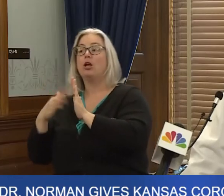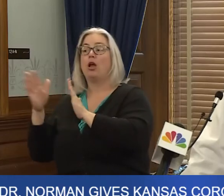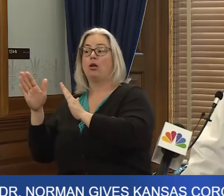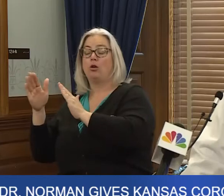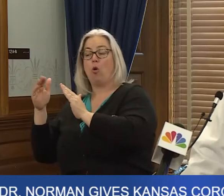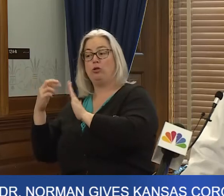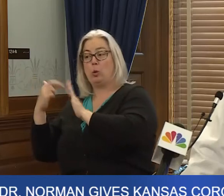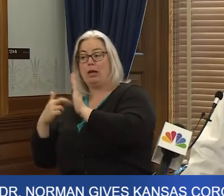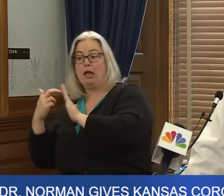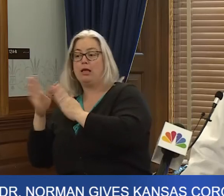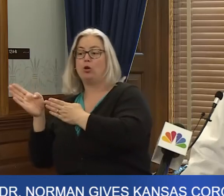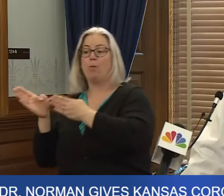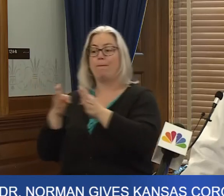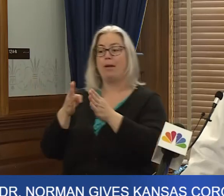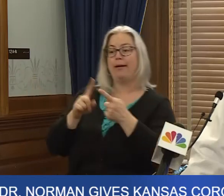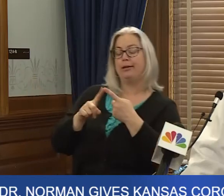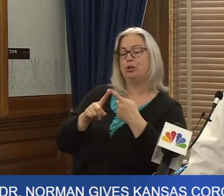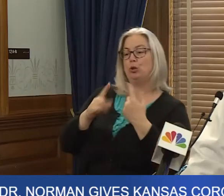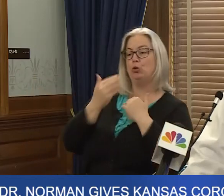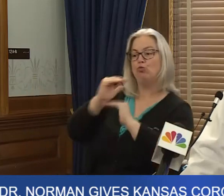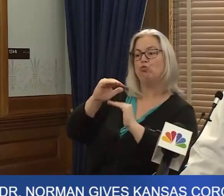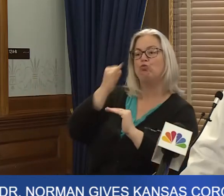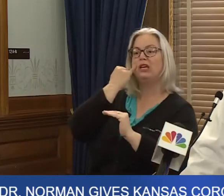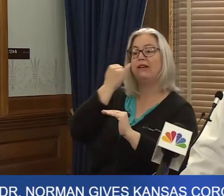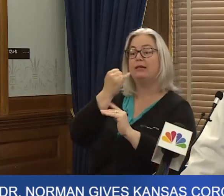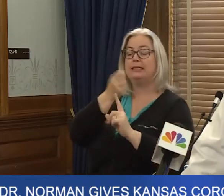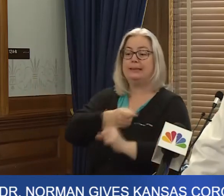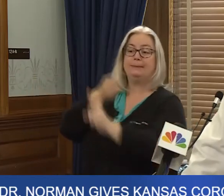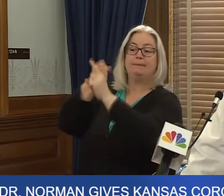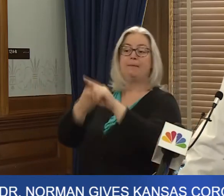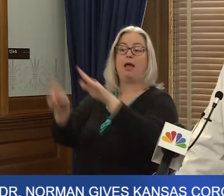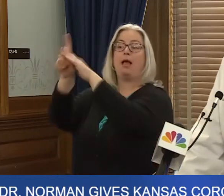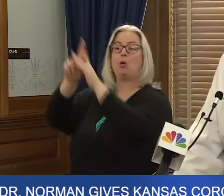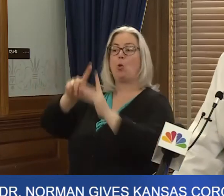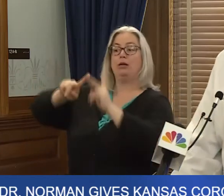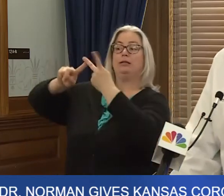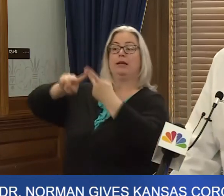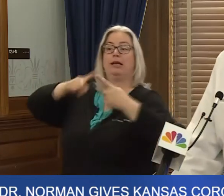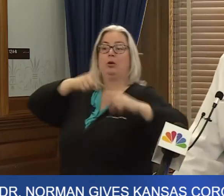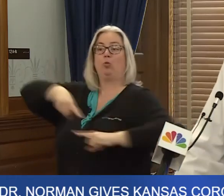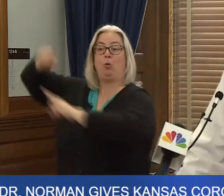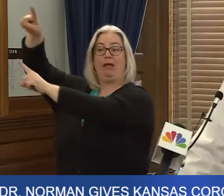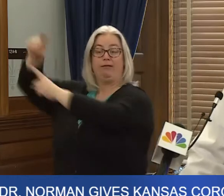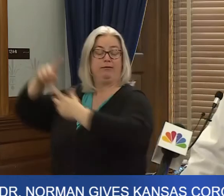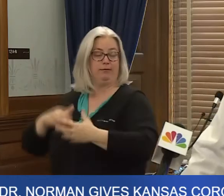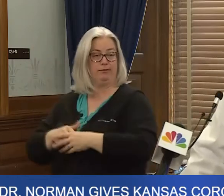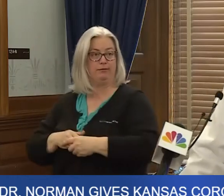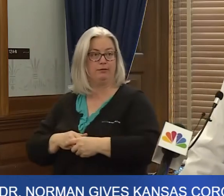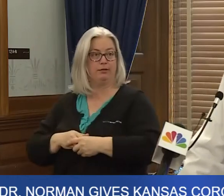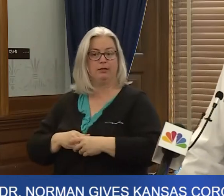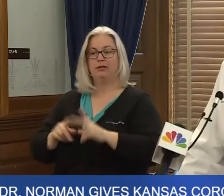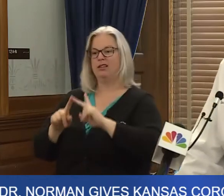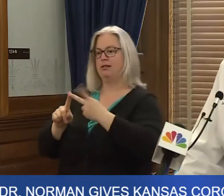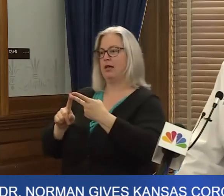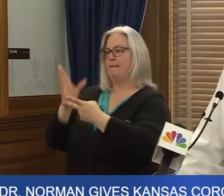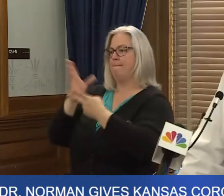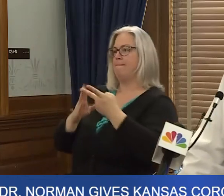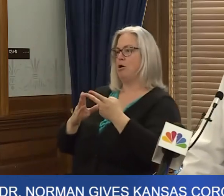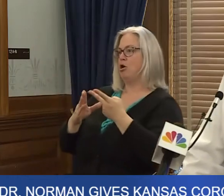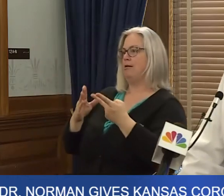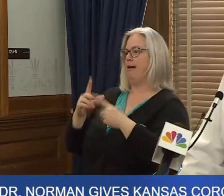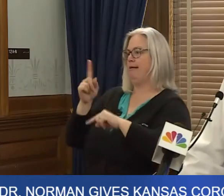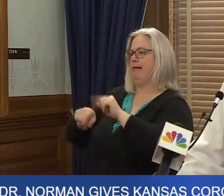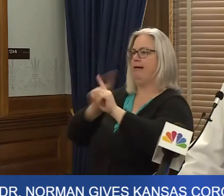either spikes or in a second wave? The latter question, Alec, I cannot answer because it's a